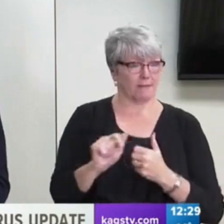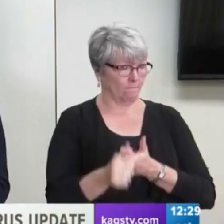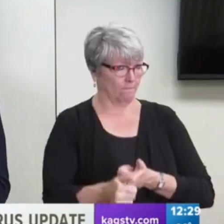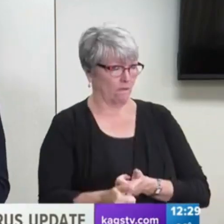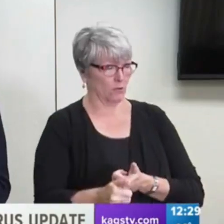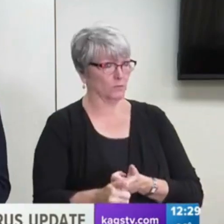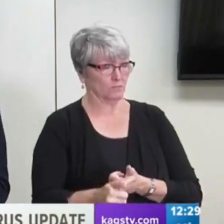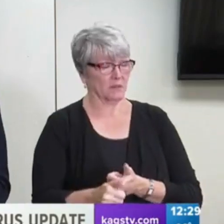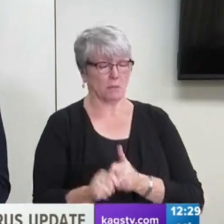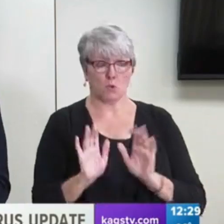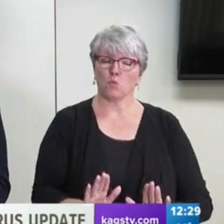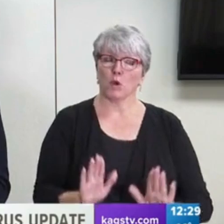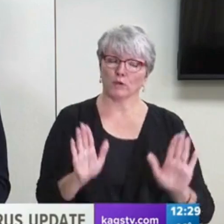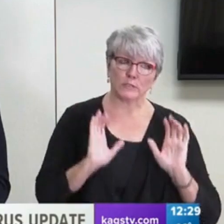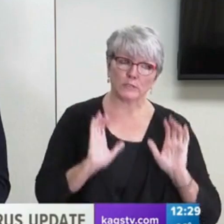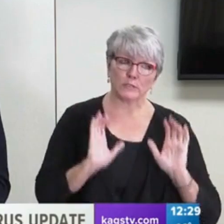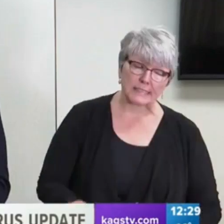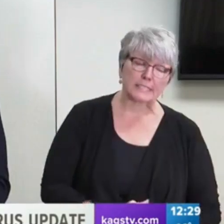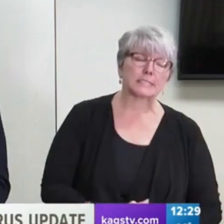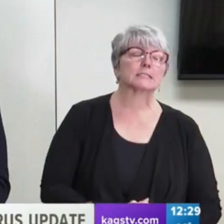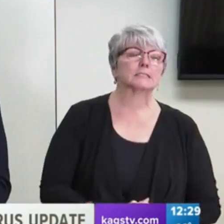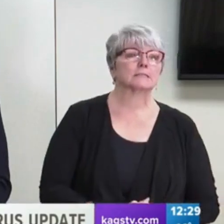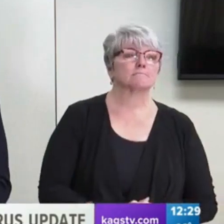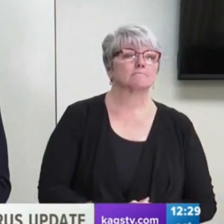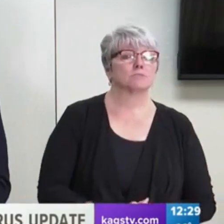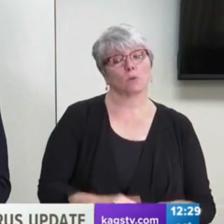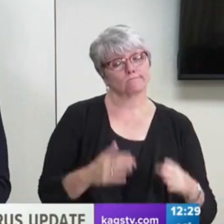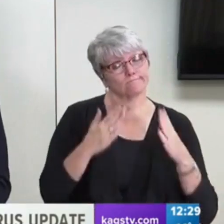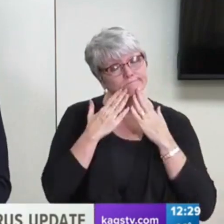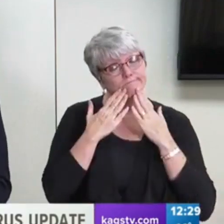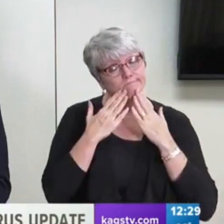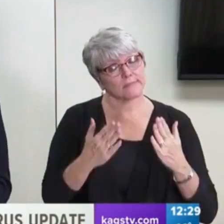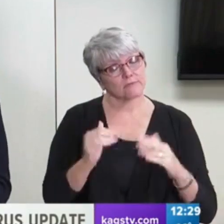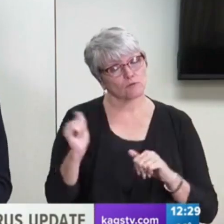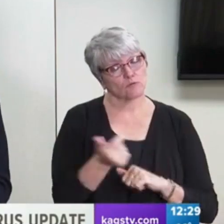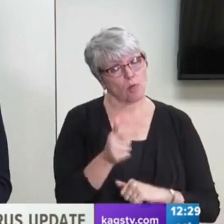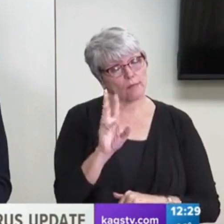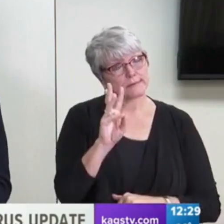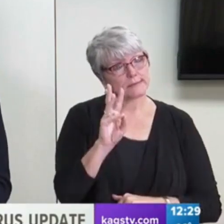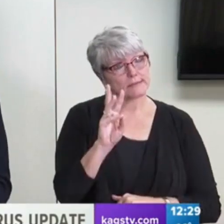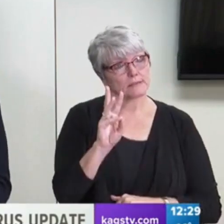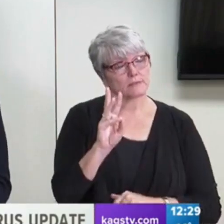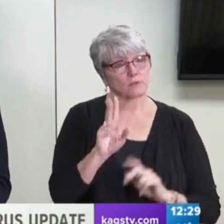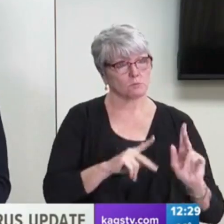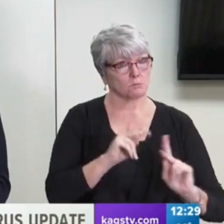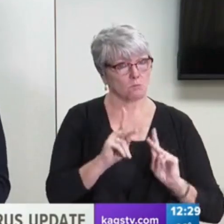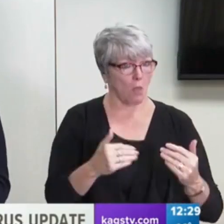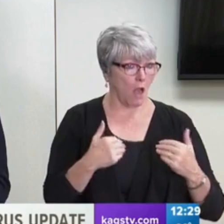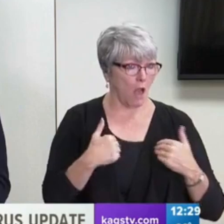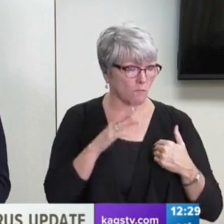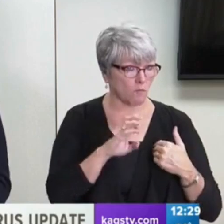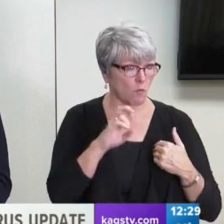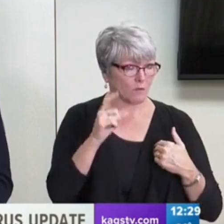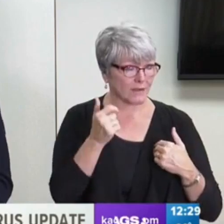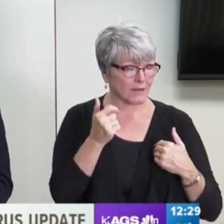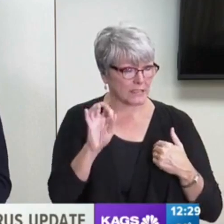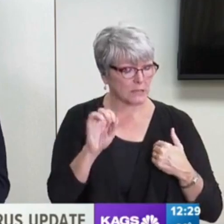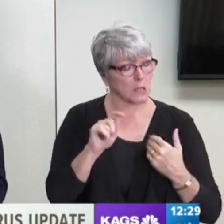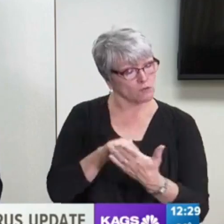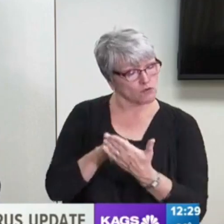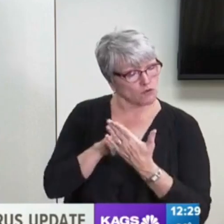been wonderful citizens. And so I'm grateful to all of these six cases who have shown